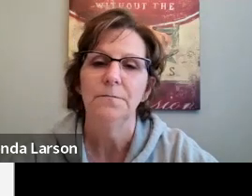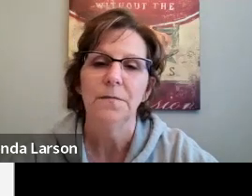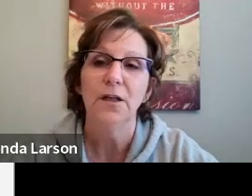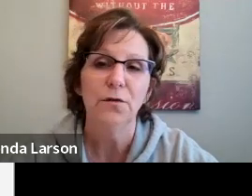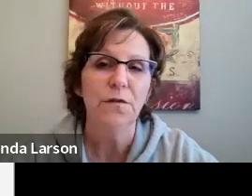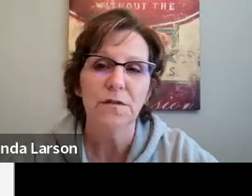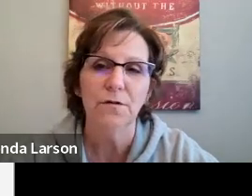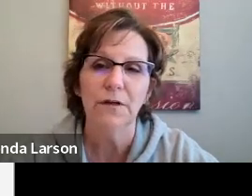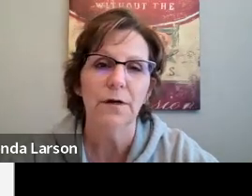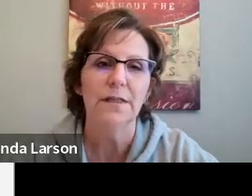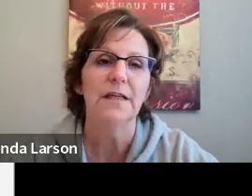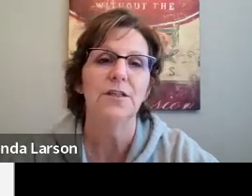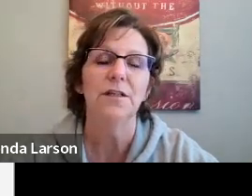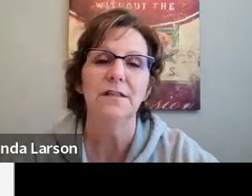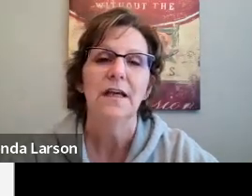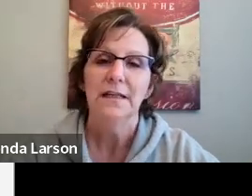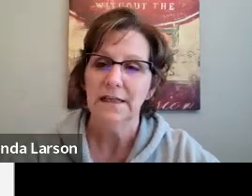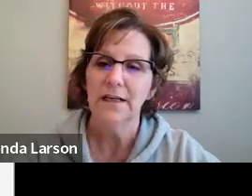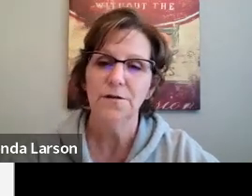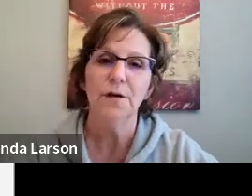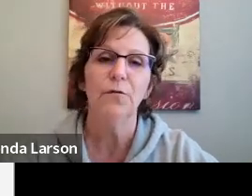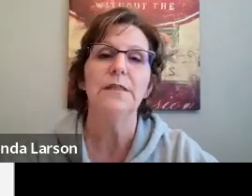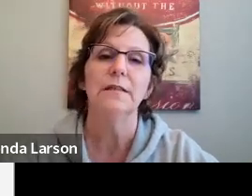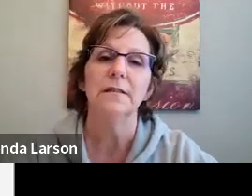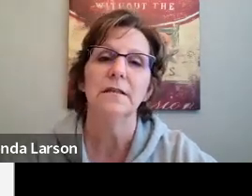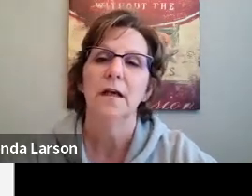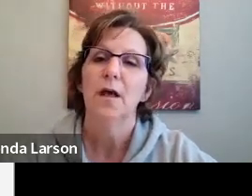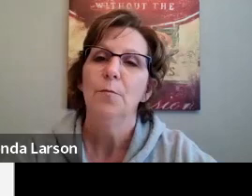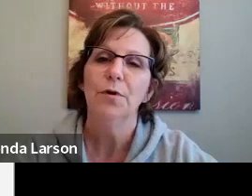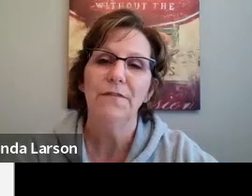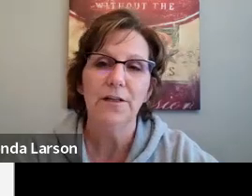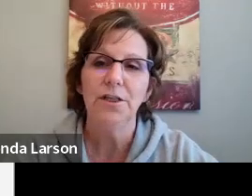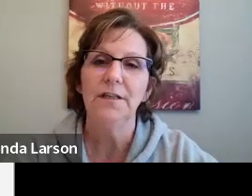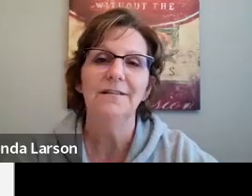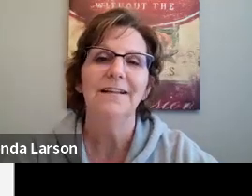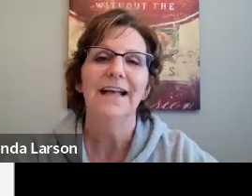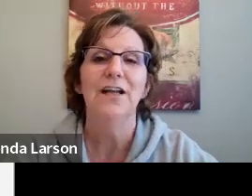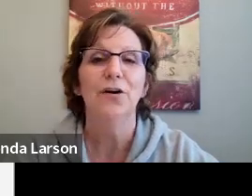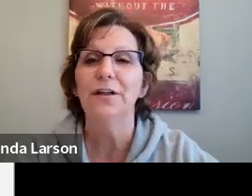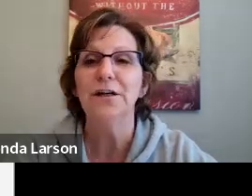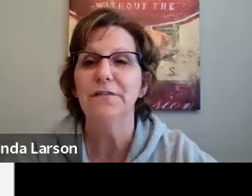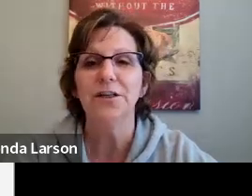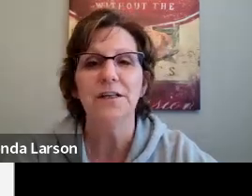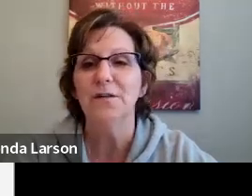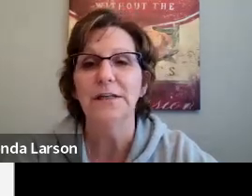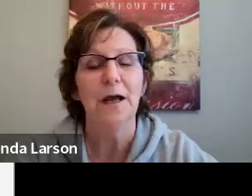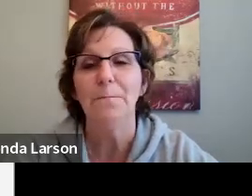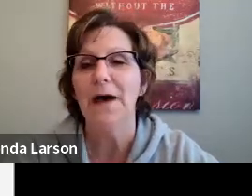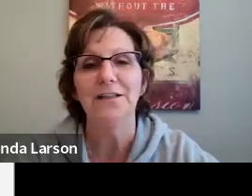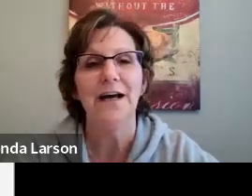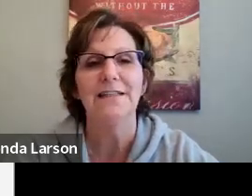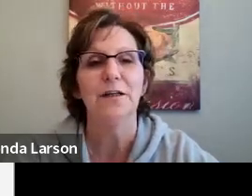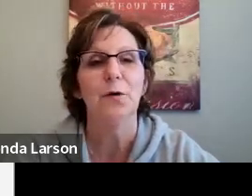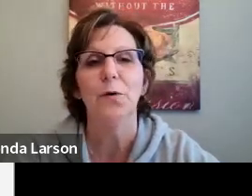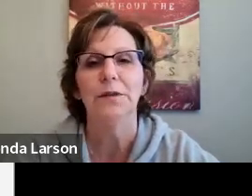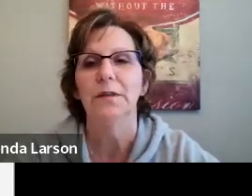districts and youth serving organizations to hear their voices. Prevention and early intervention is going to come